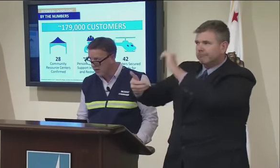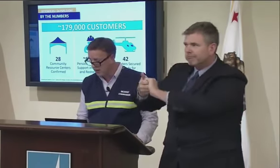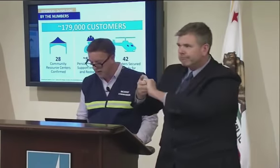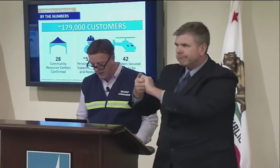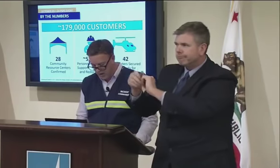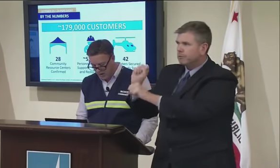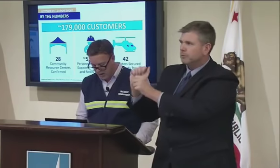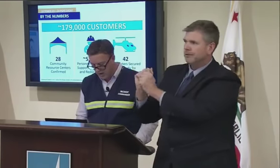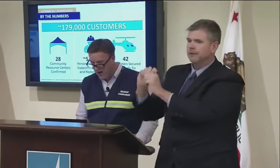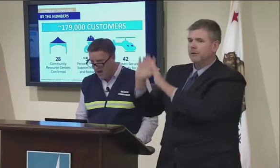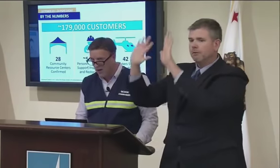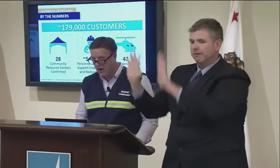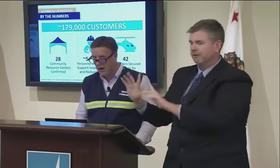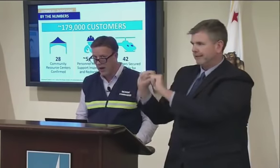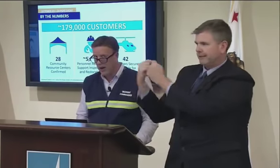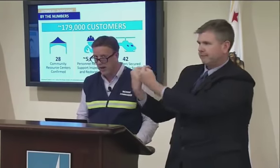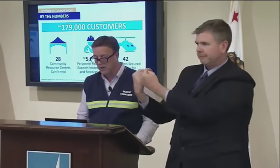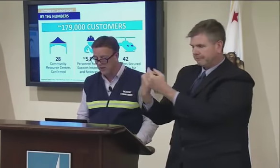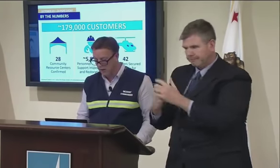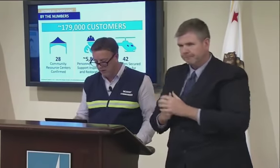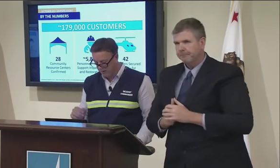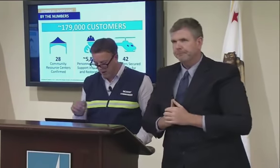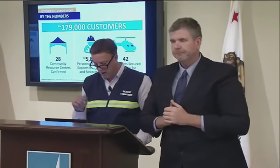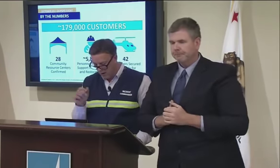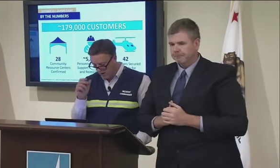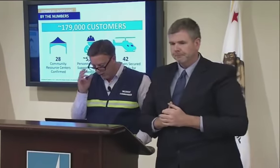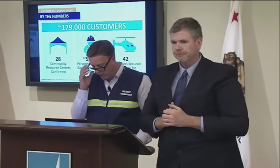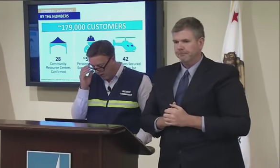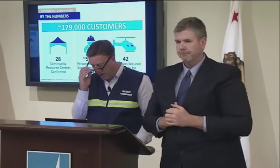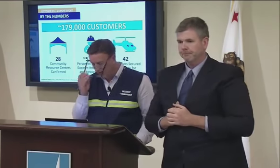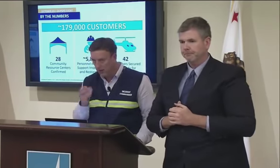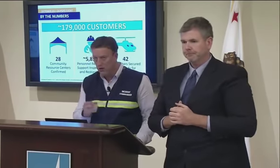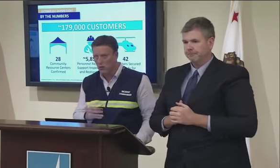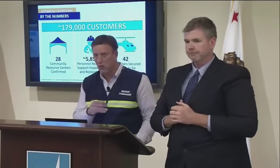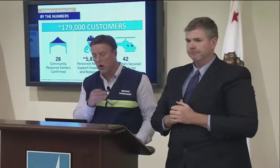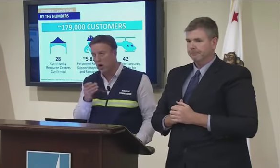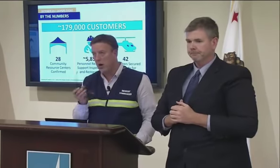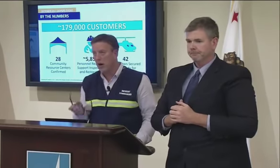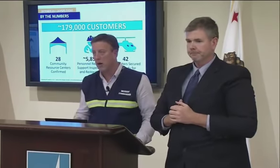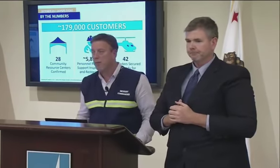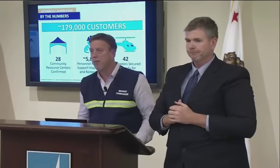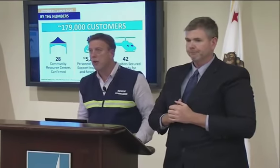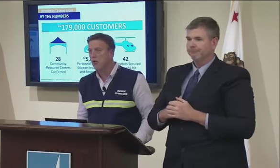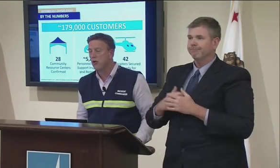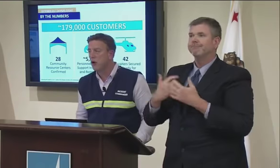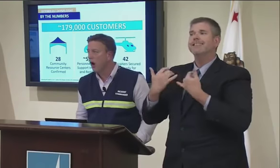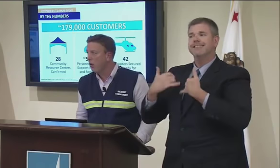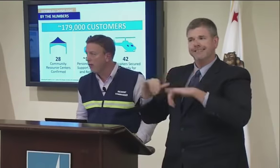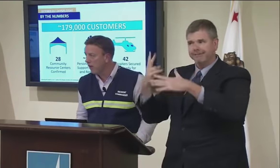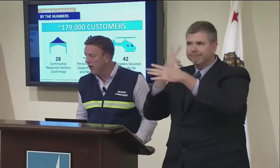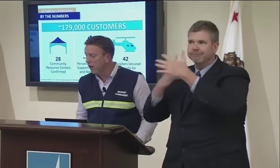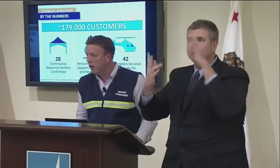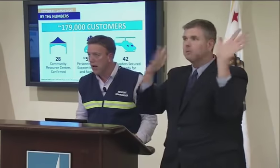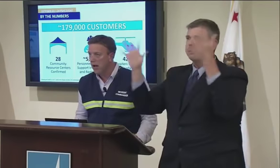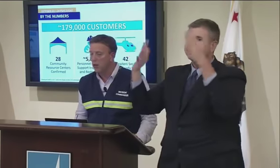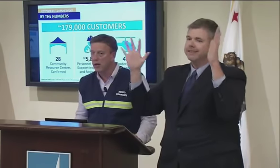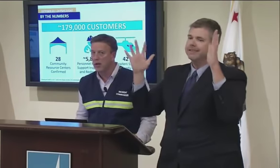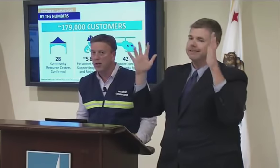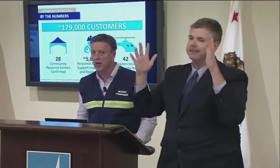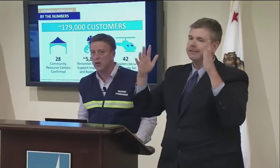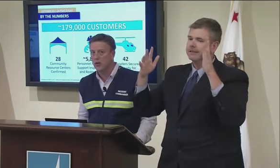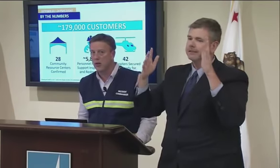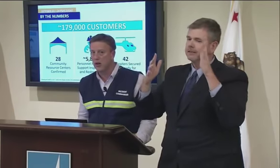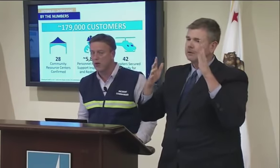wind activity. Right now, that activity is forecasted to turn to our favor, and